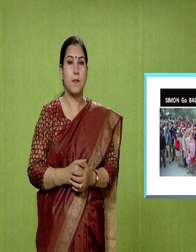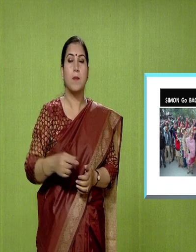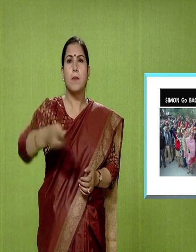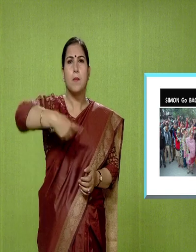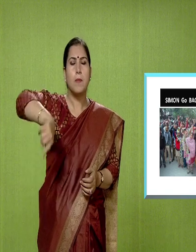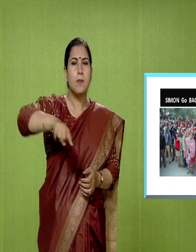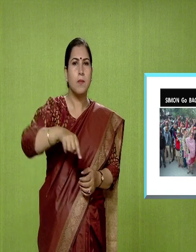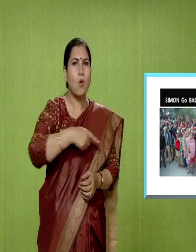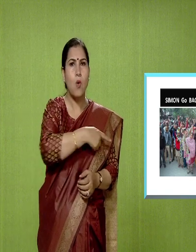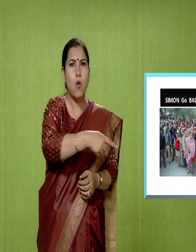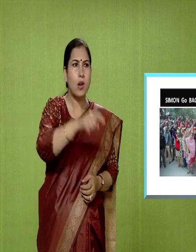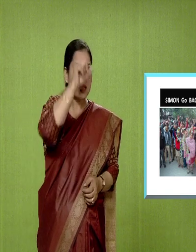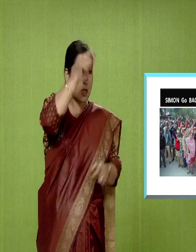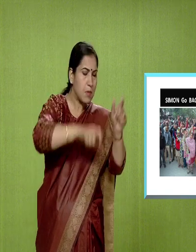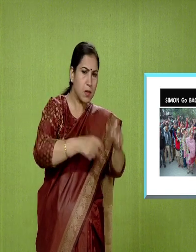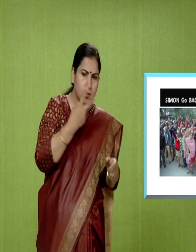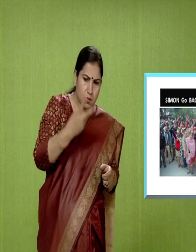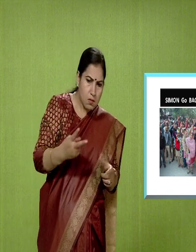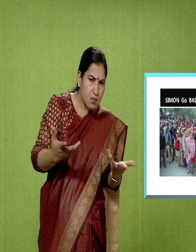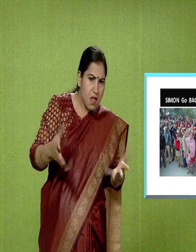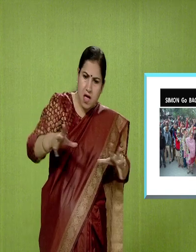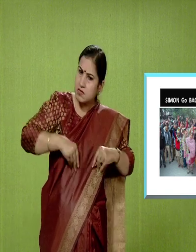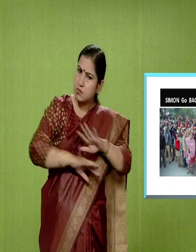it was opposed by a large number of people.